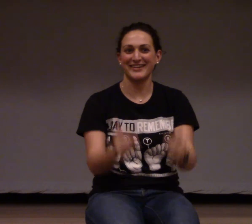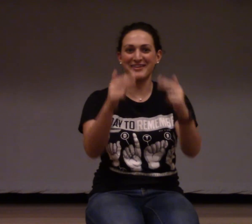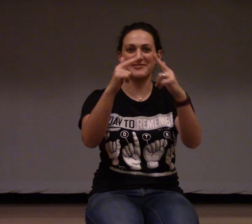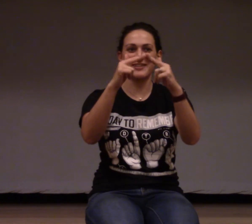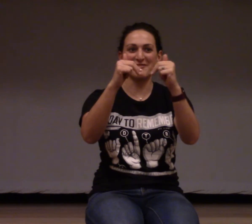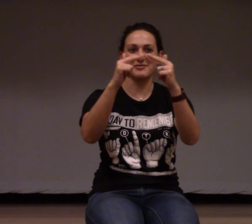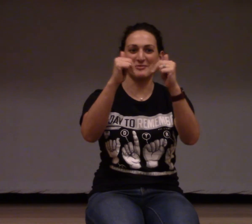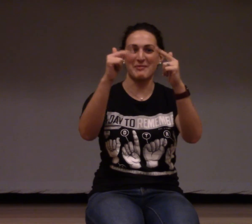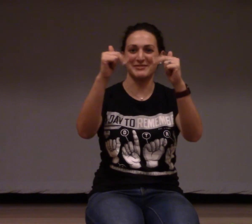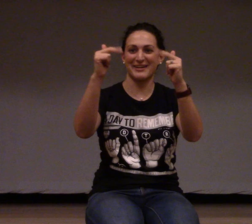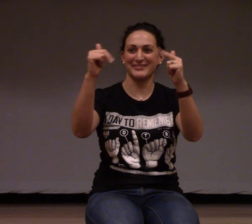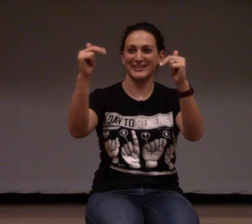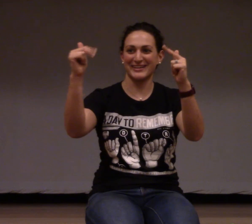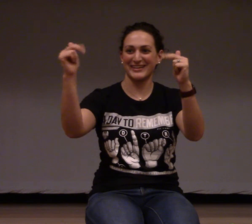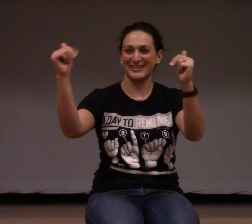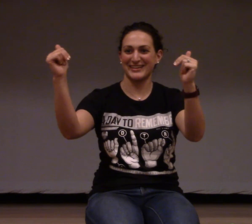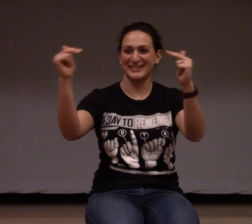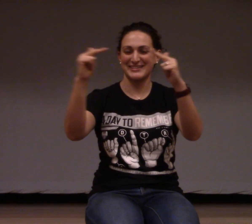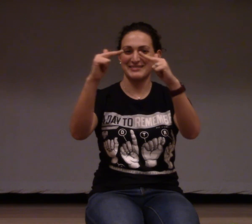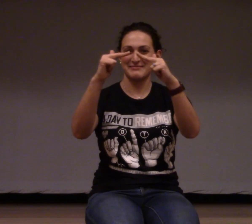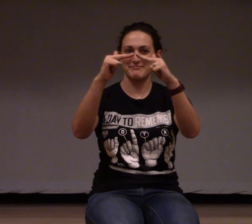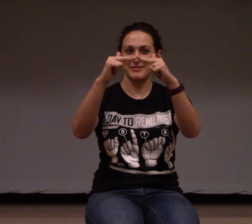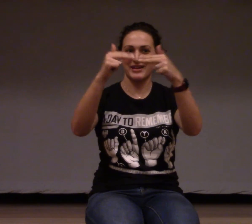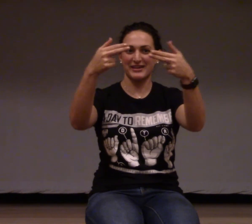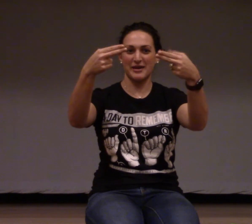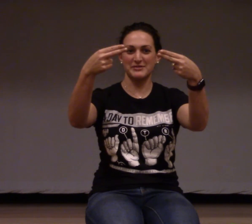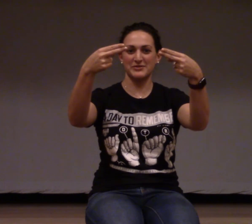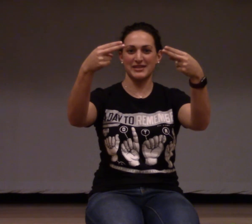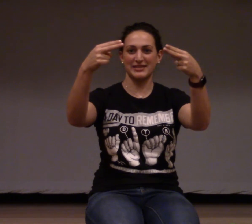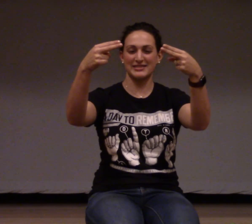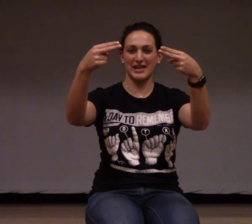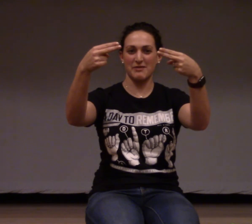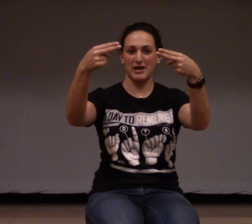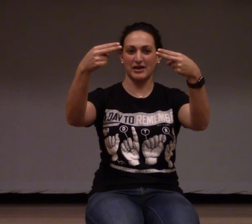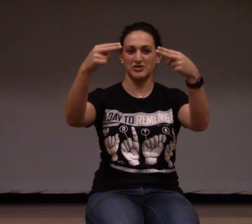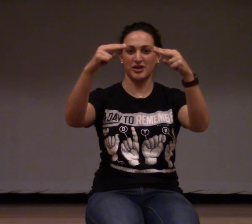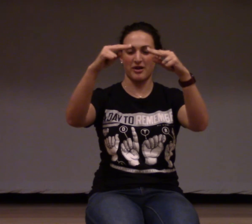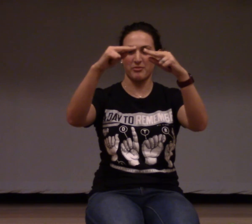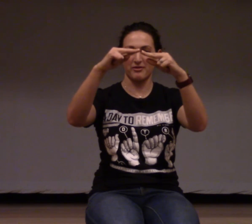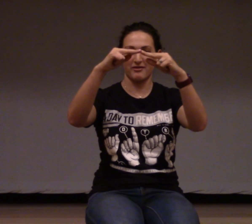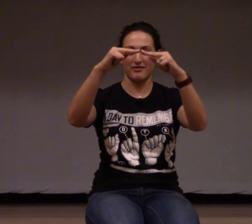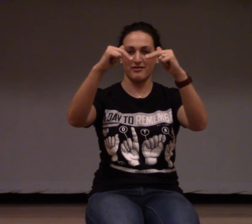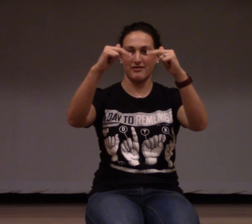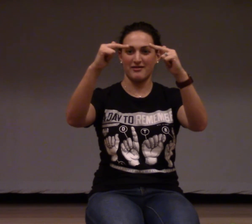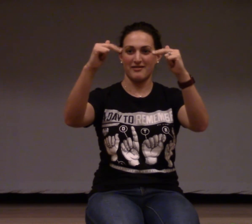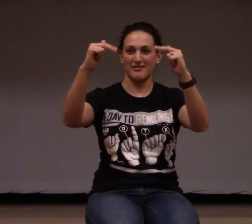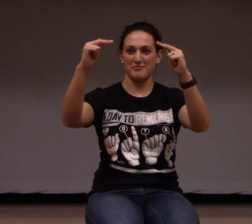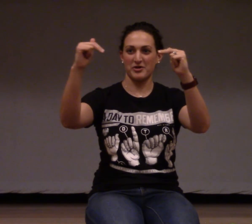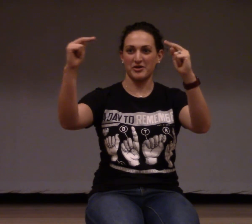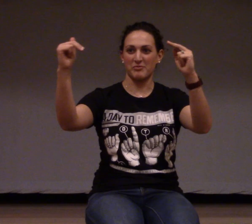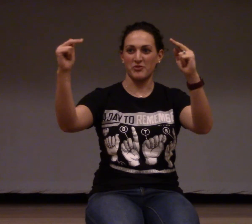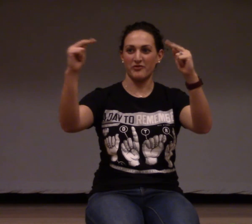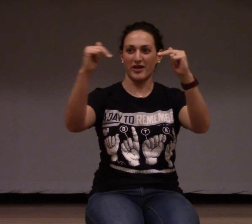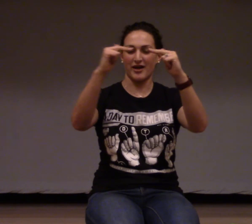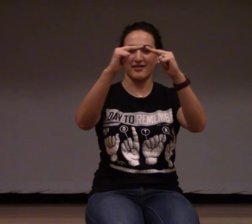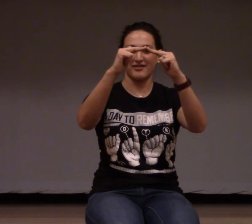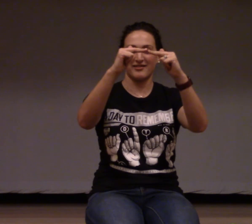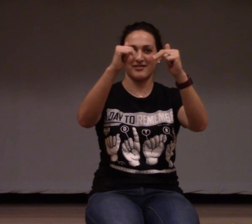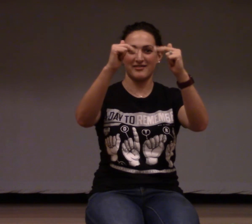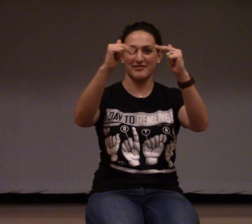Yep, everyone remembers that one. Bacon. Yep, so it's like the same hand shape. Where you're gonna